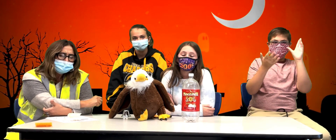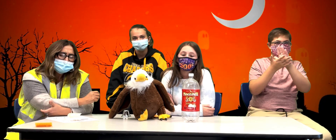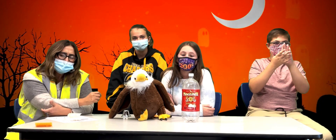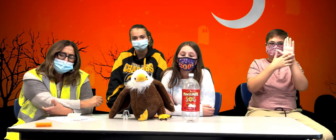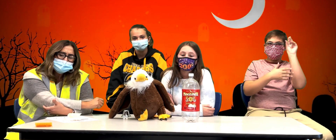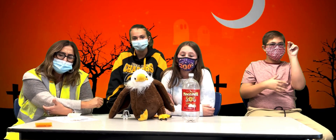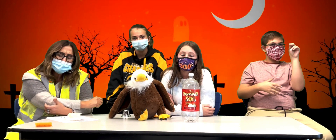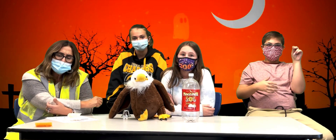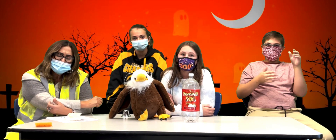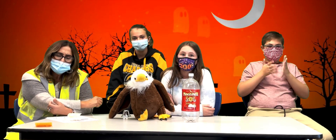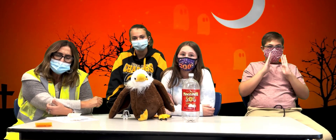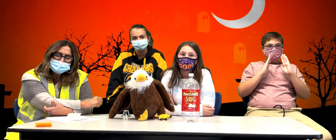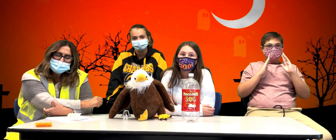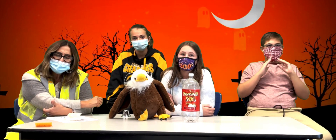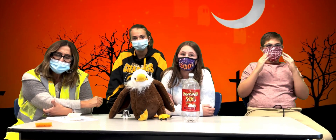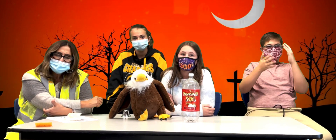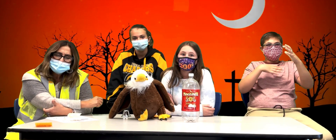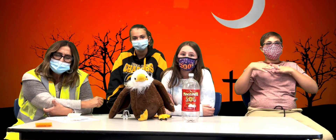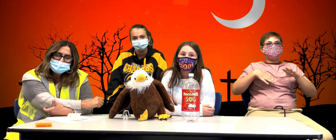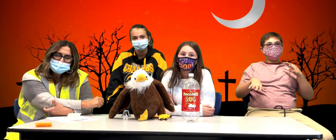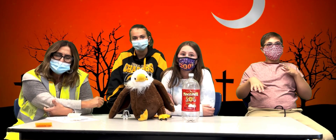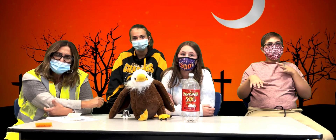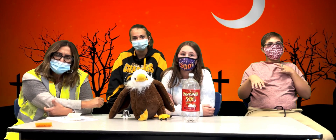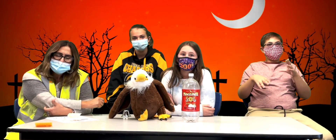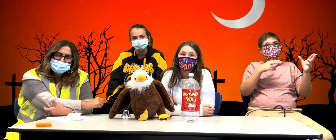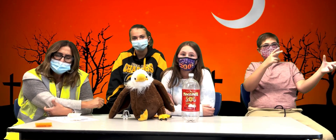That includes costumes, by the way.